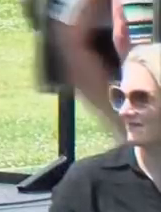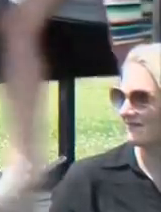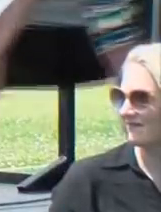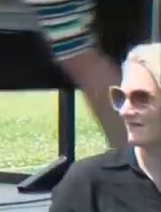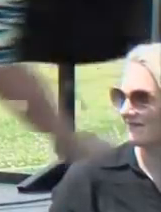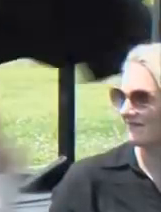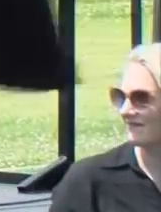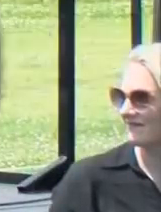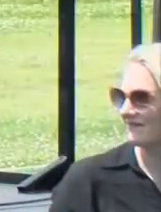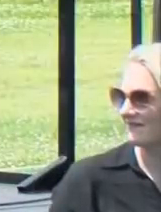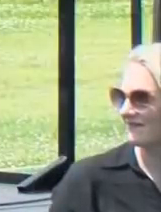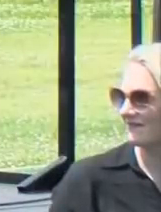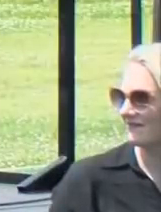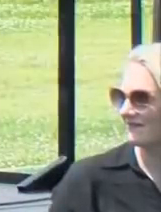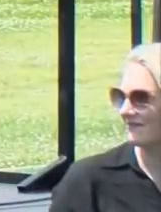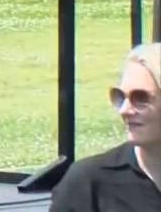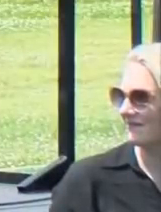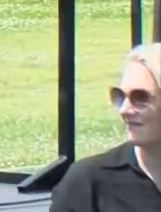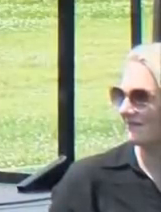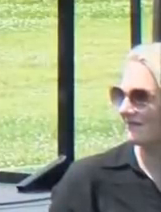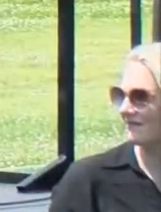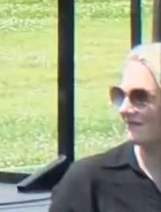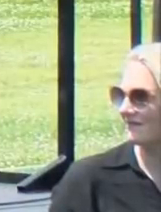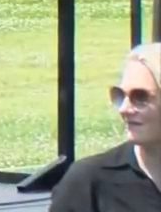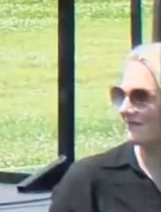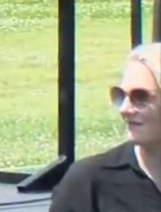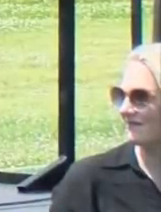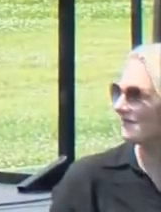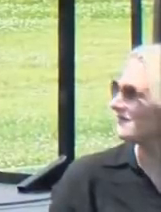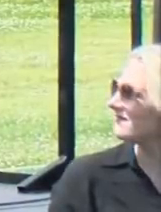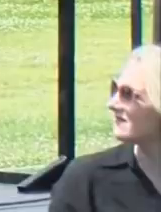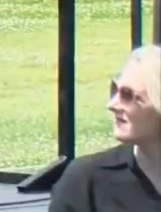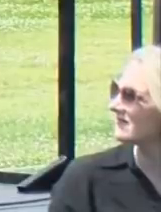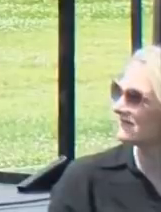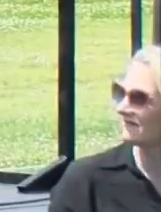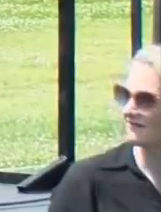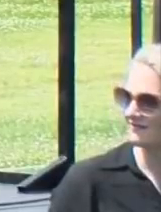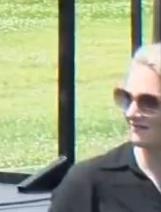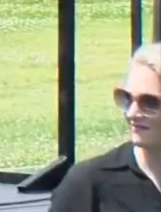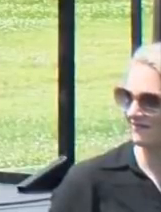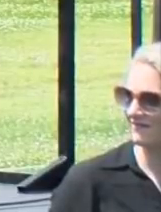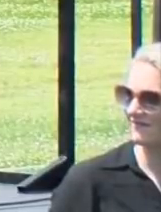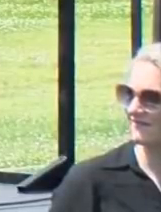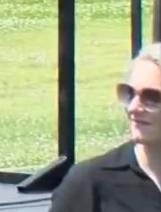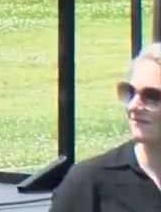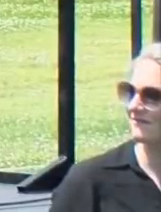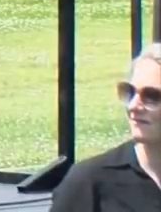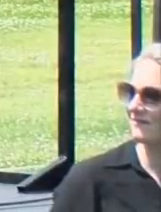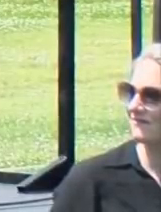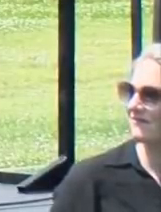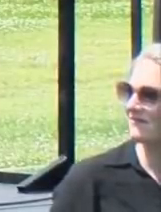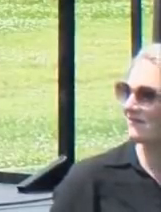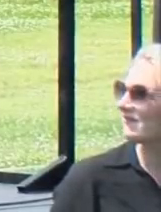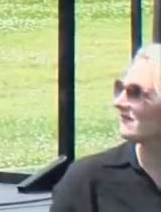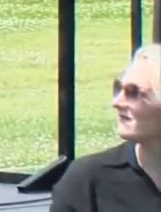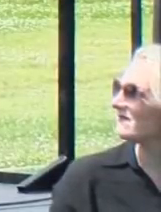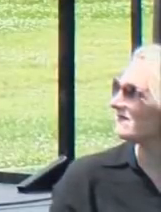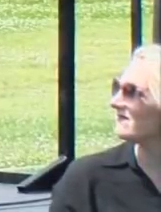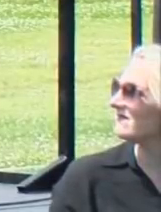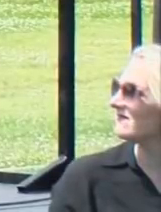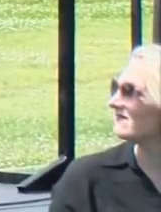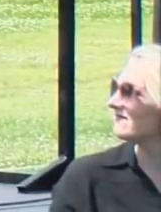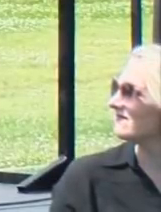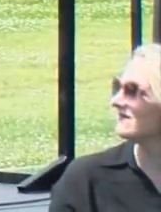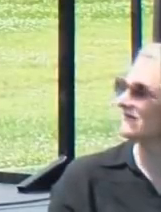Dana Faust. Grace